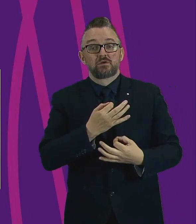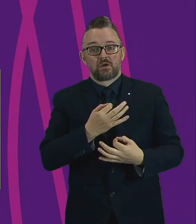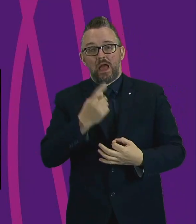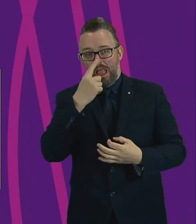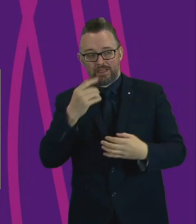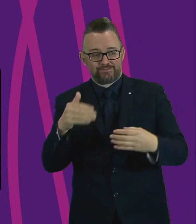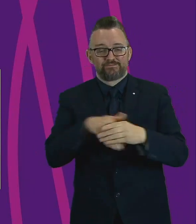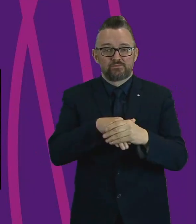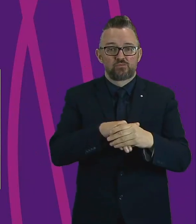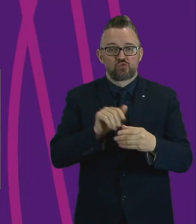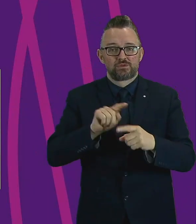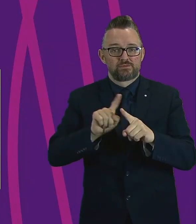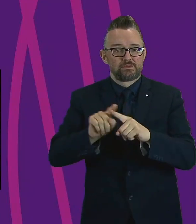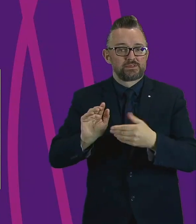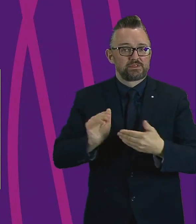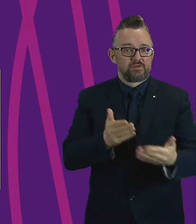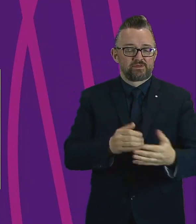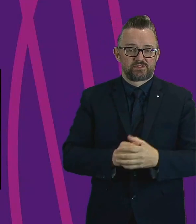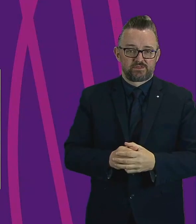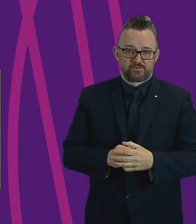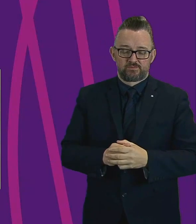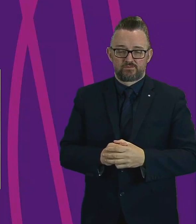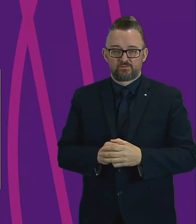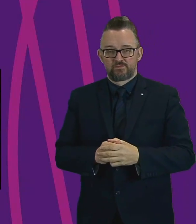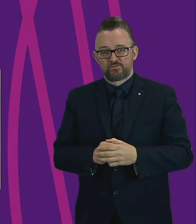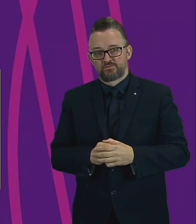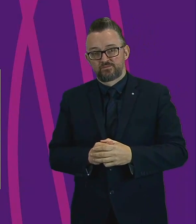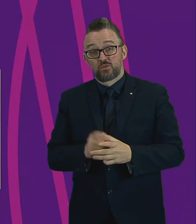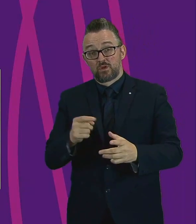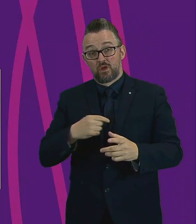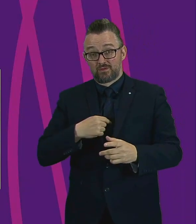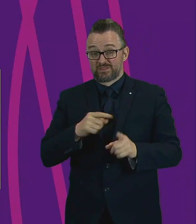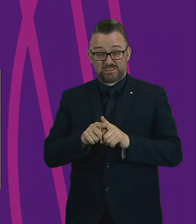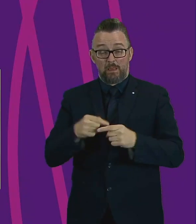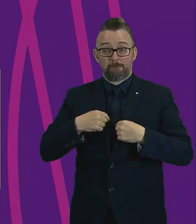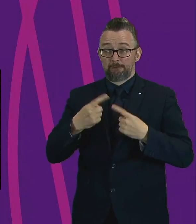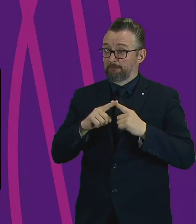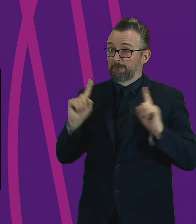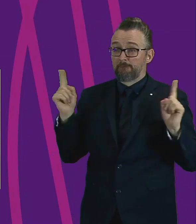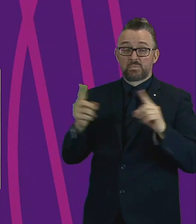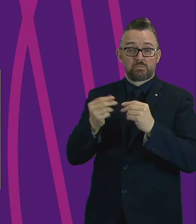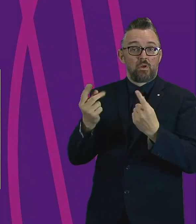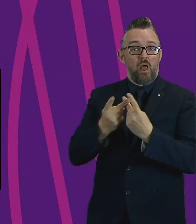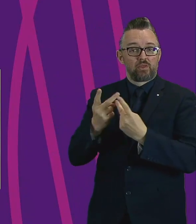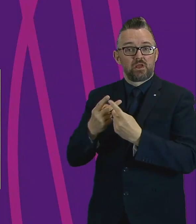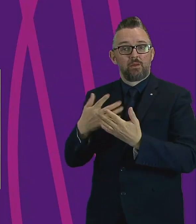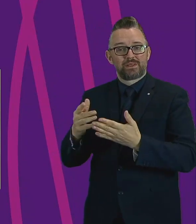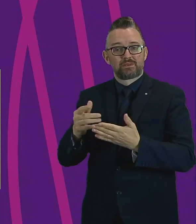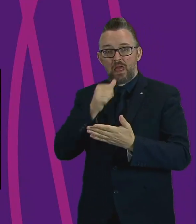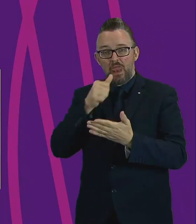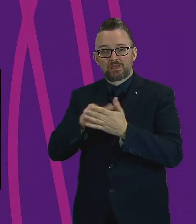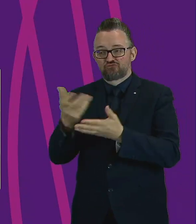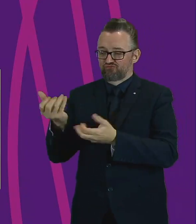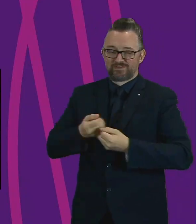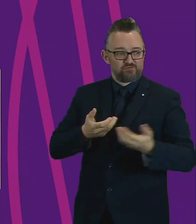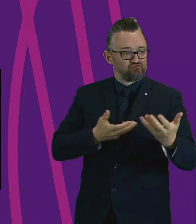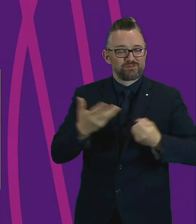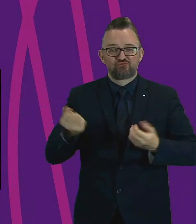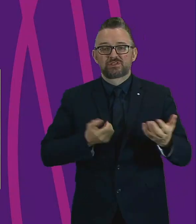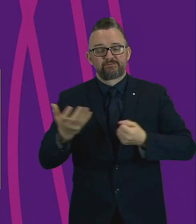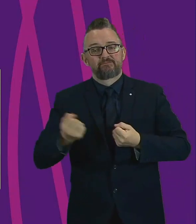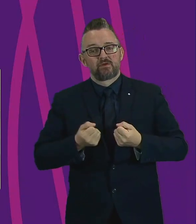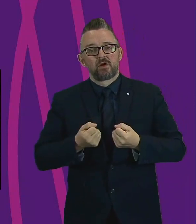as possible. I'm sure, like I have, members across the chamber will have had representations from anxious constituents trying to access treatment